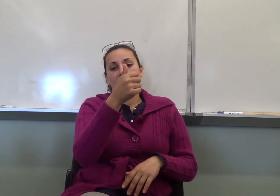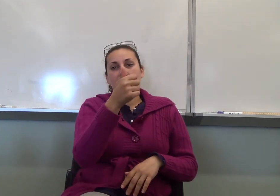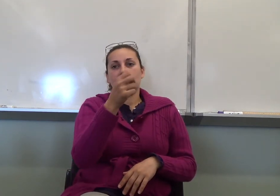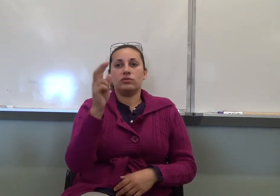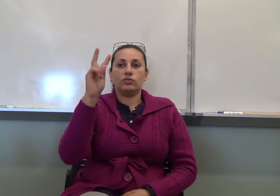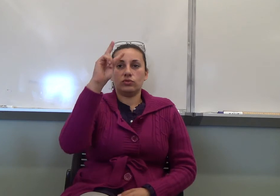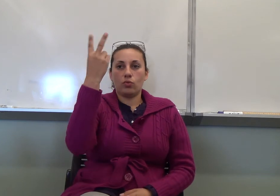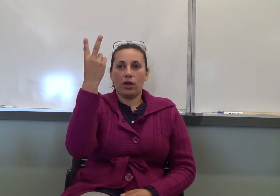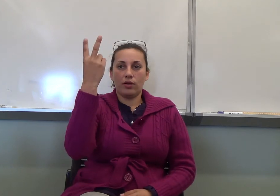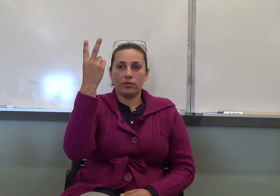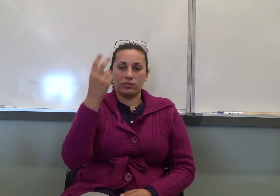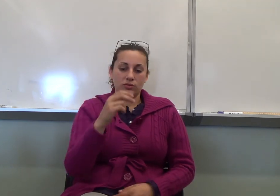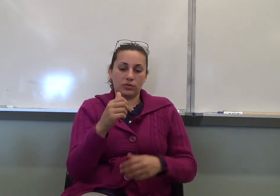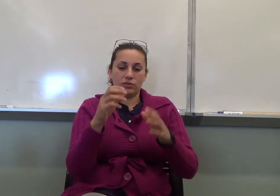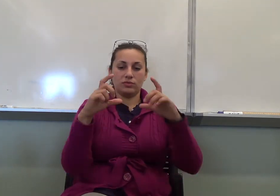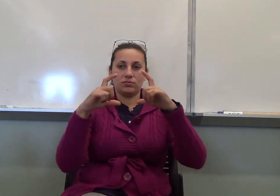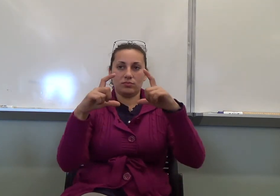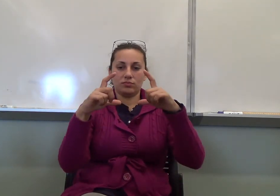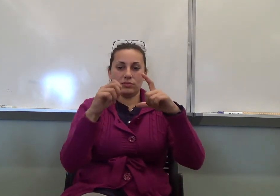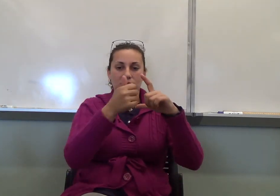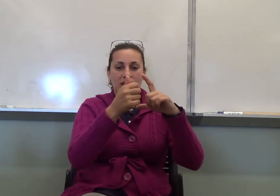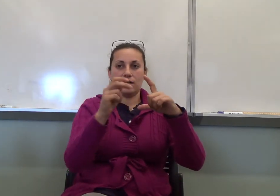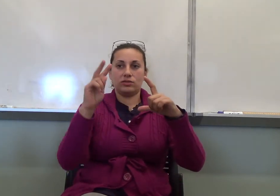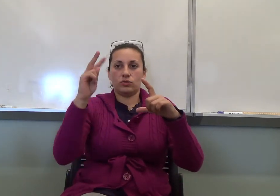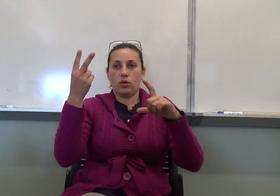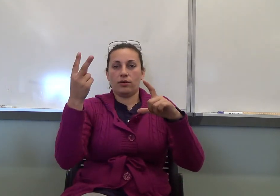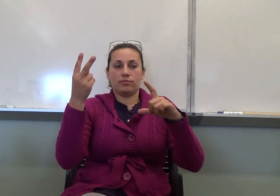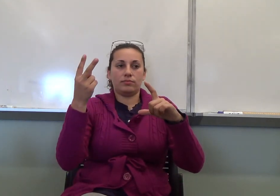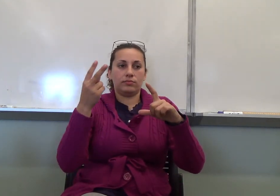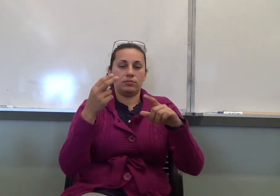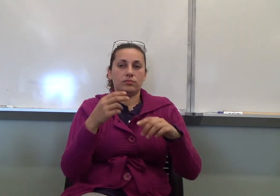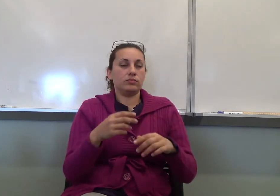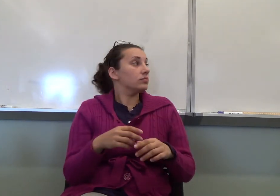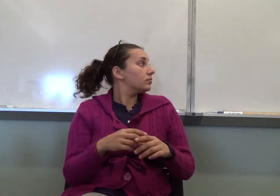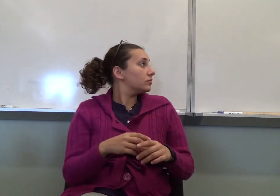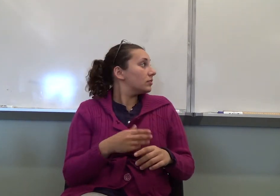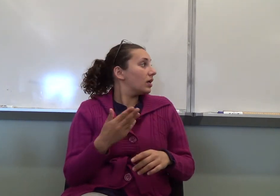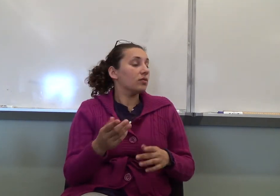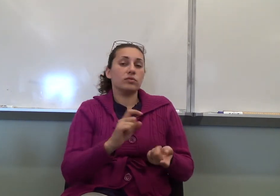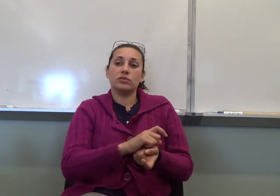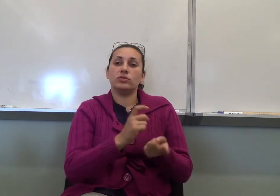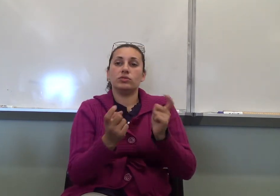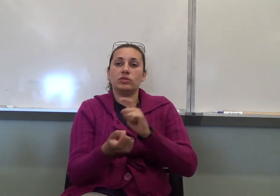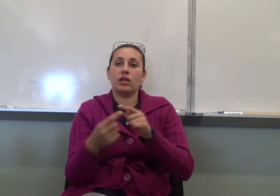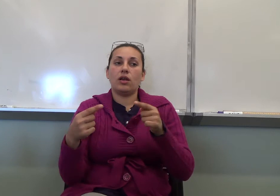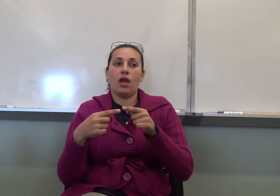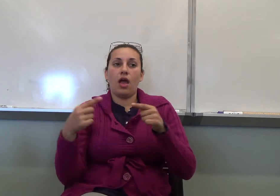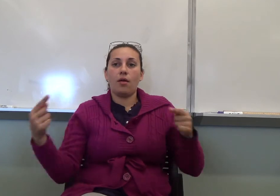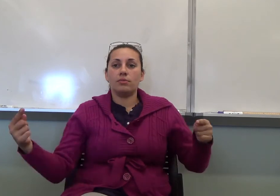do the squaring. Now down here, we change to addition of the opposite, and the opposite of a minus 2 is a plus